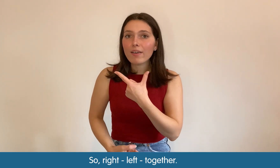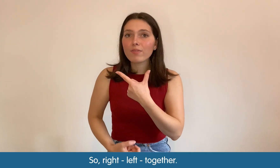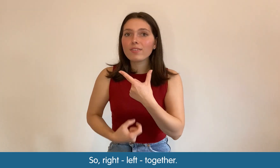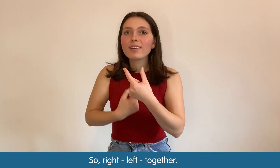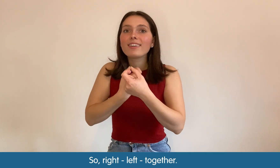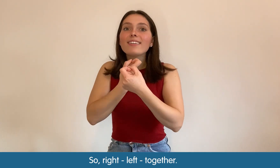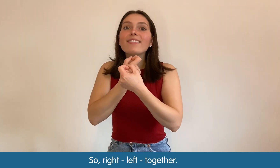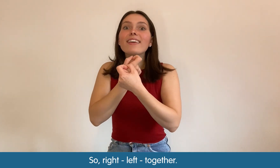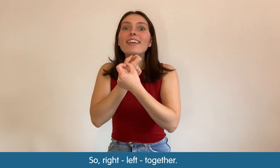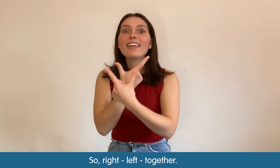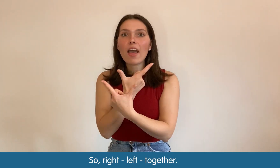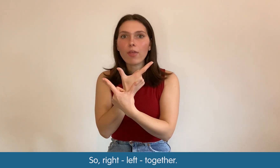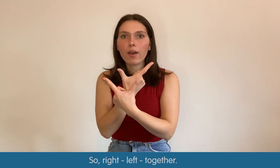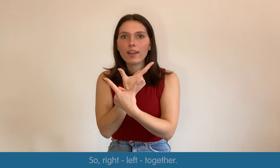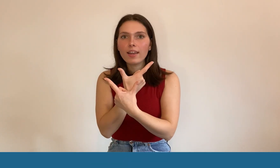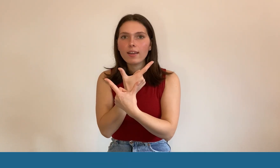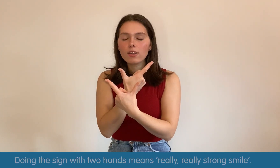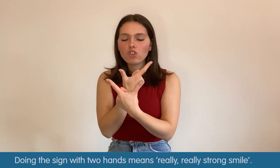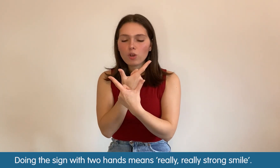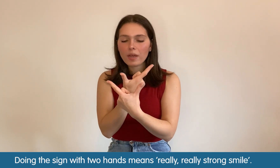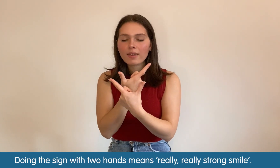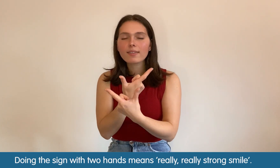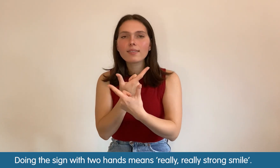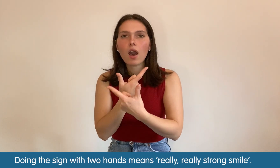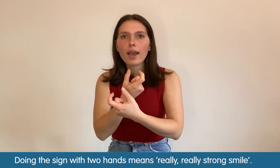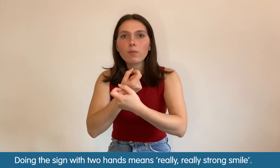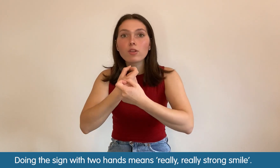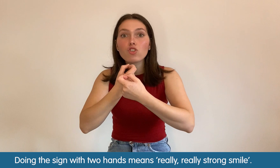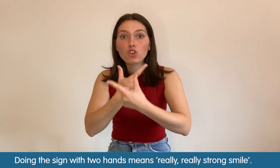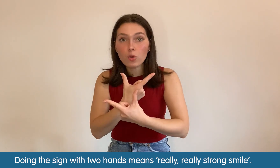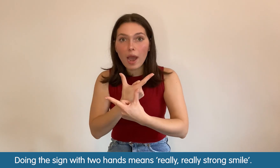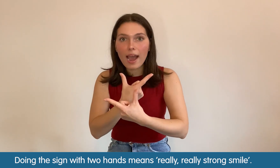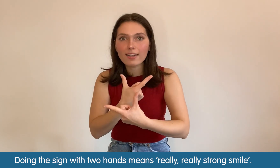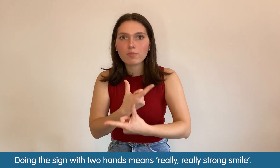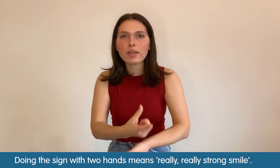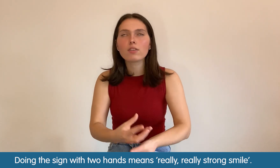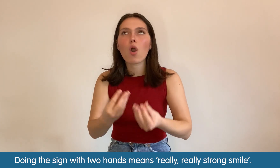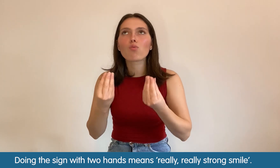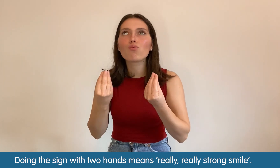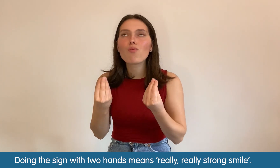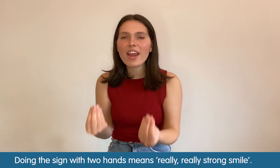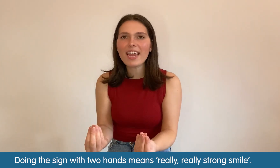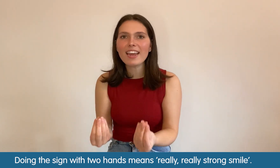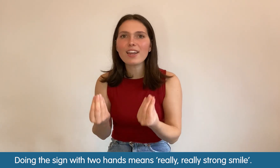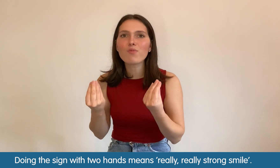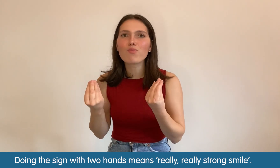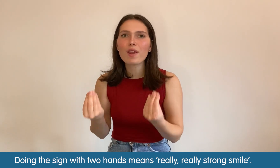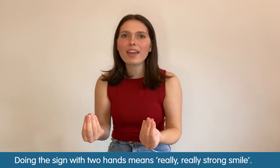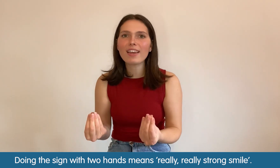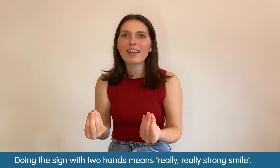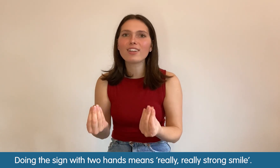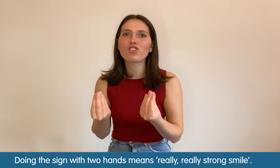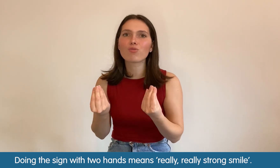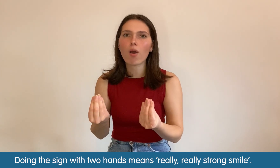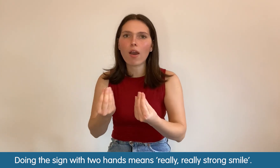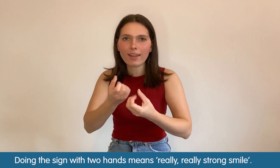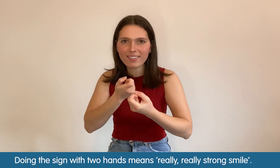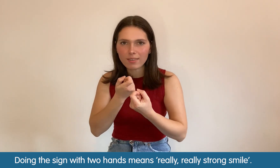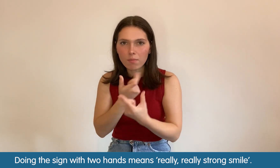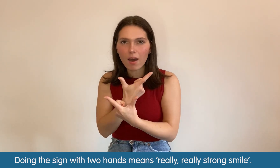left, together. Doing the sign with 2 hands means really, really strong